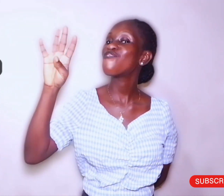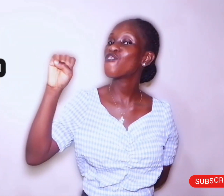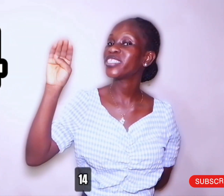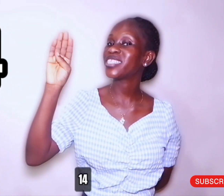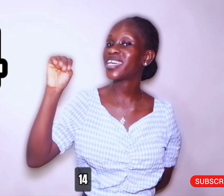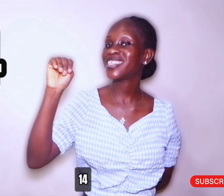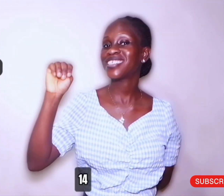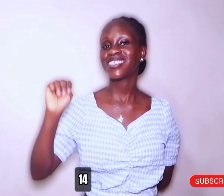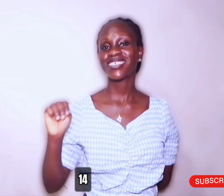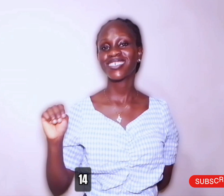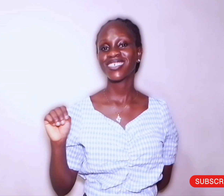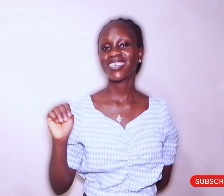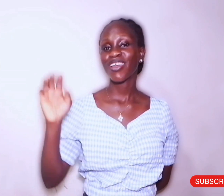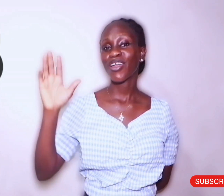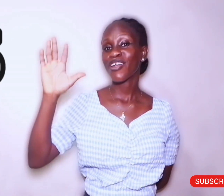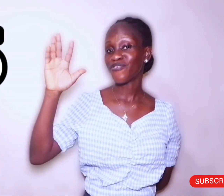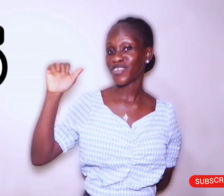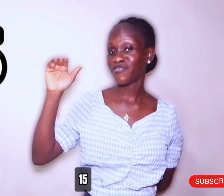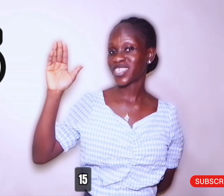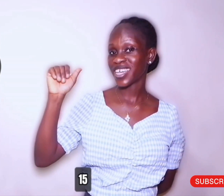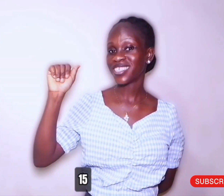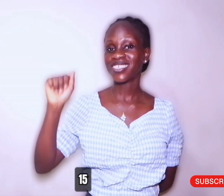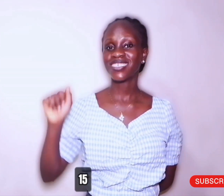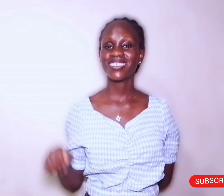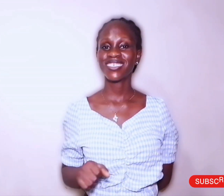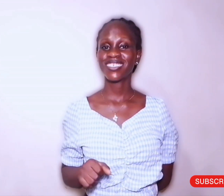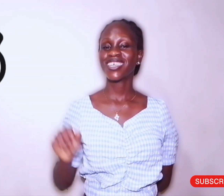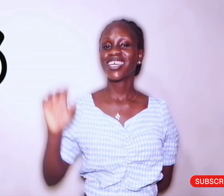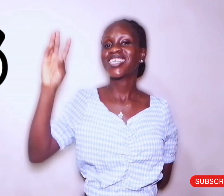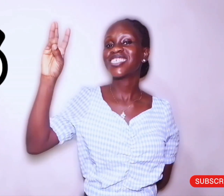14, 15, 16,